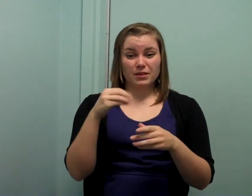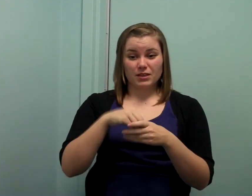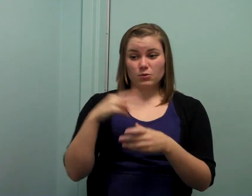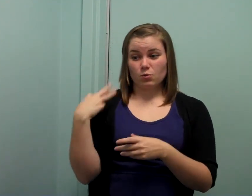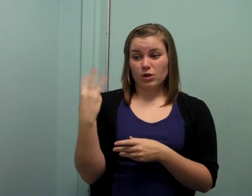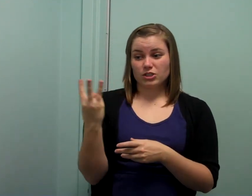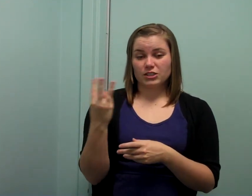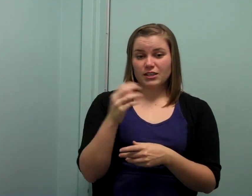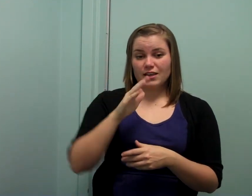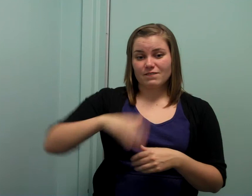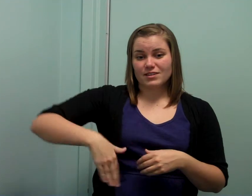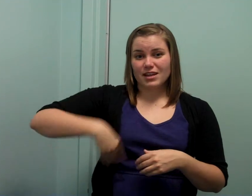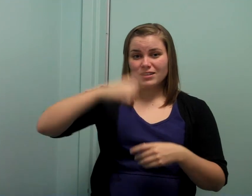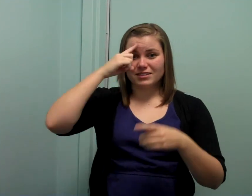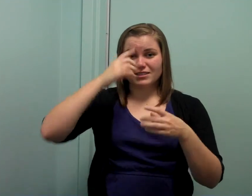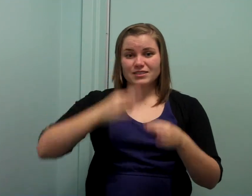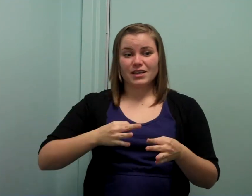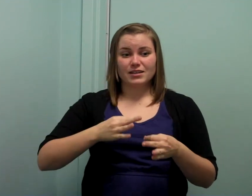yet, but the red is leading.